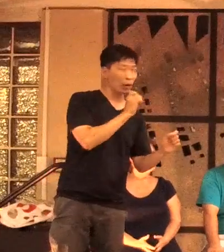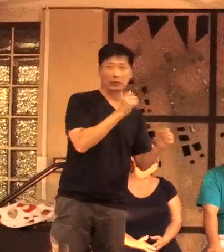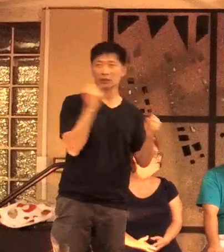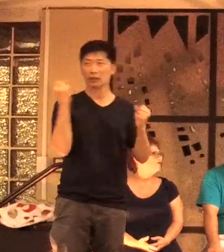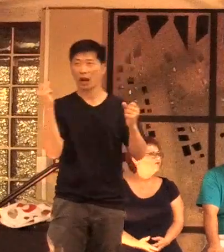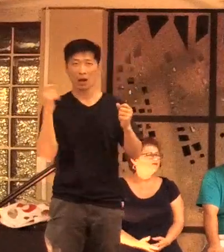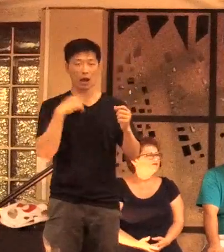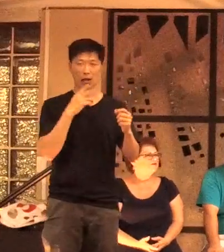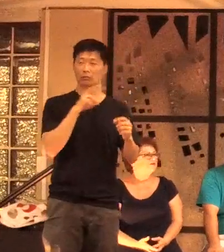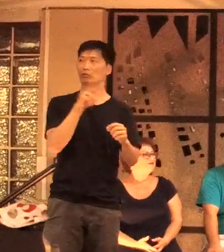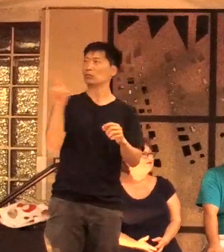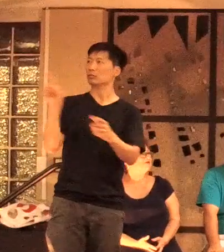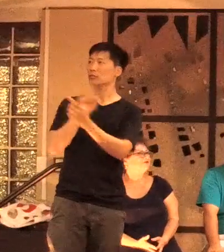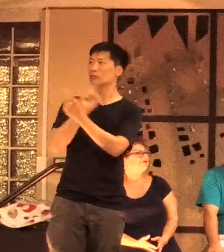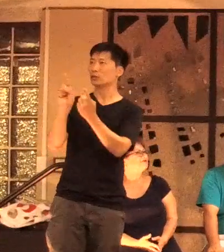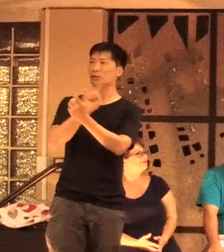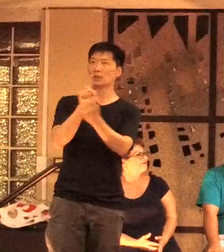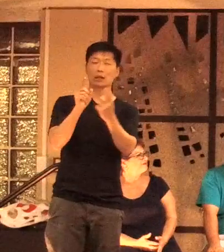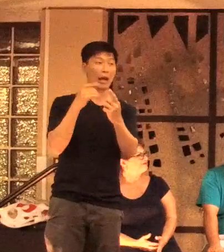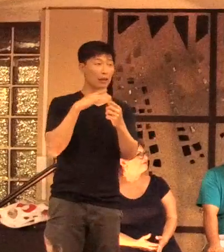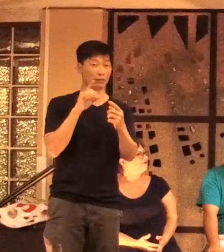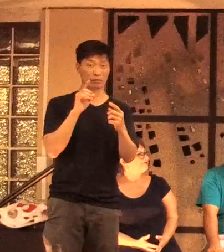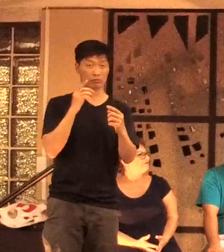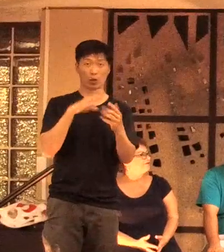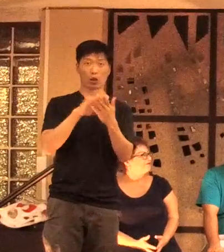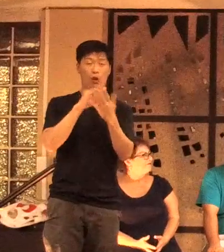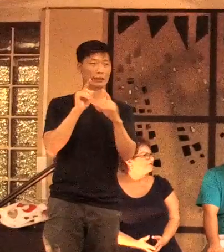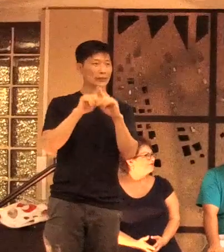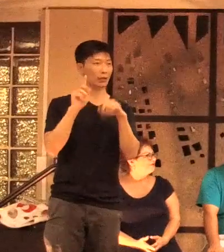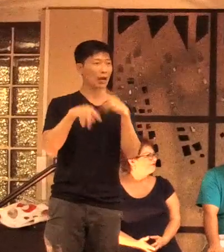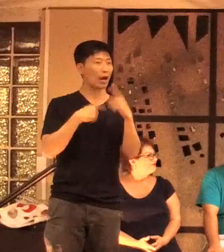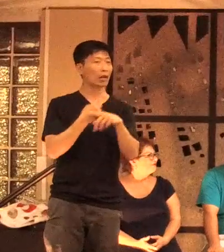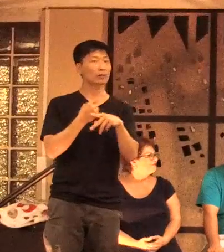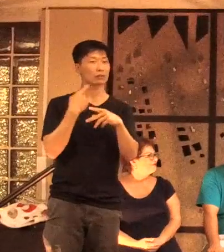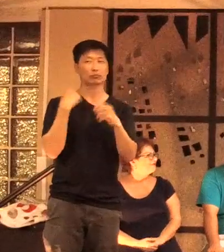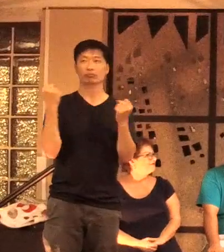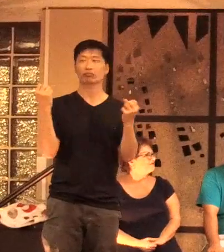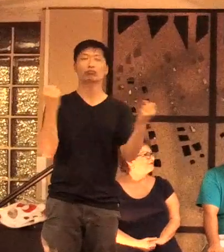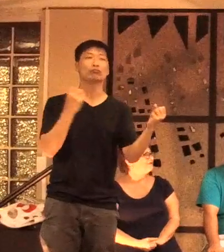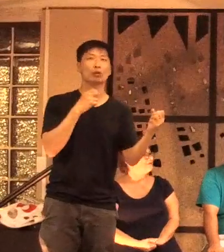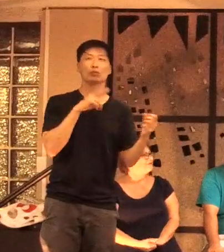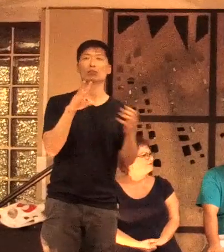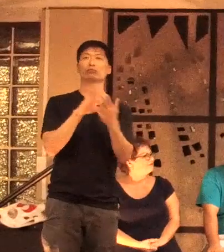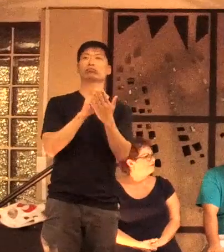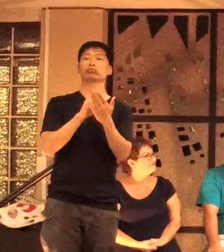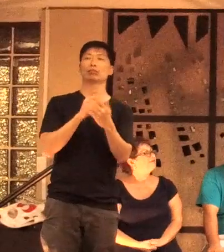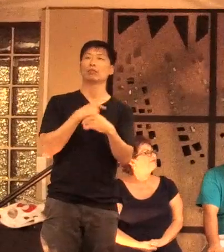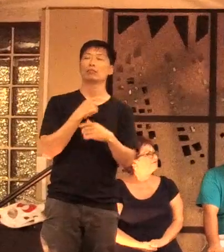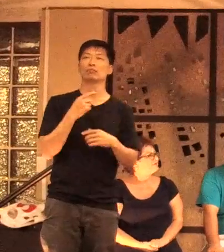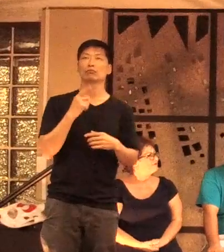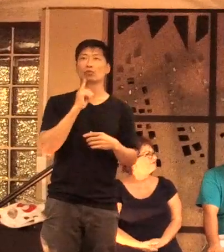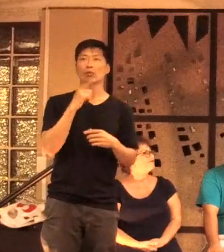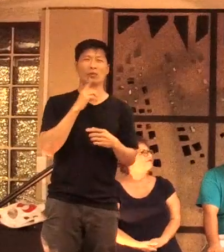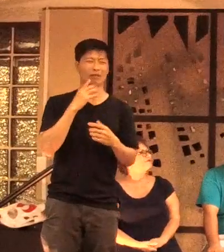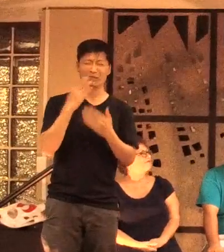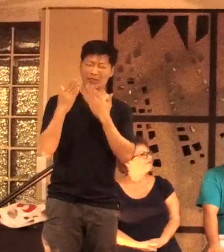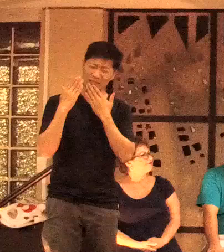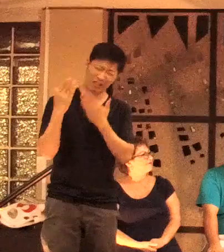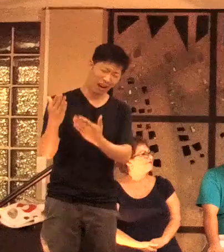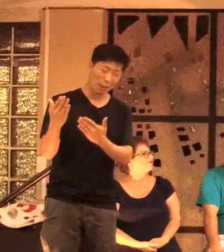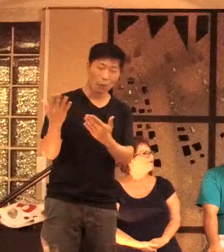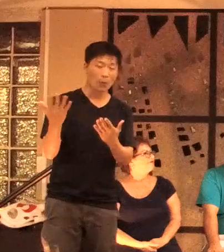and I learned all different types of sign language. And really what I, in the end, thankful for is